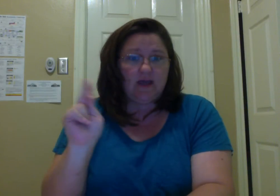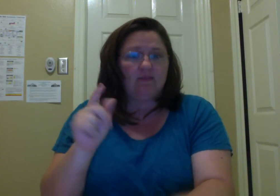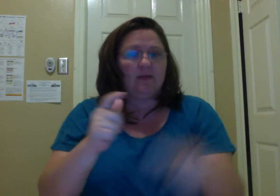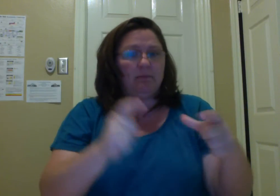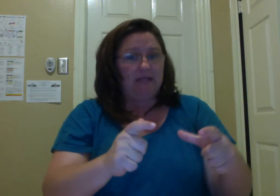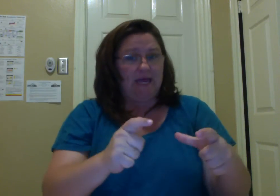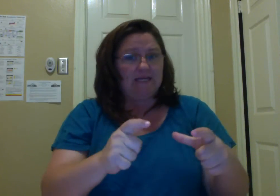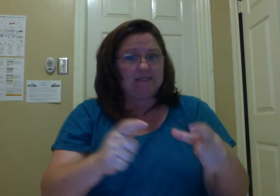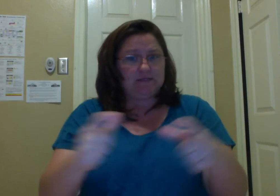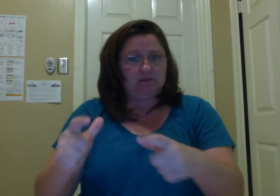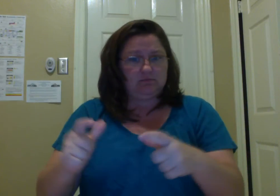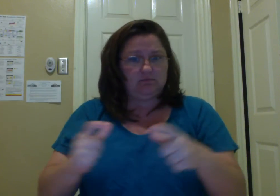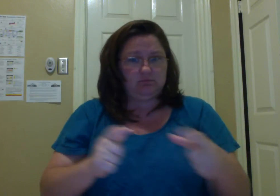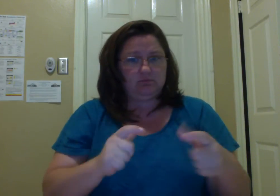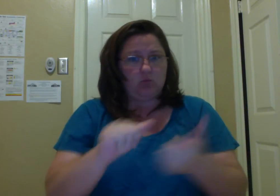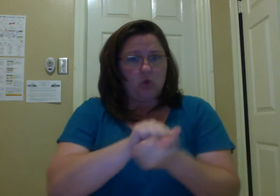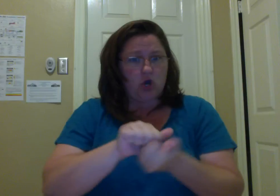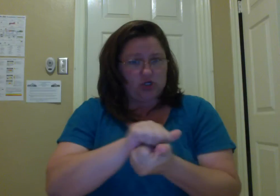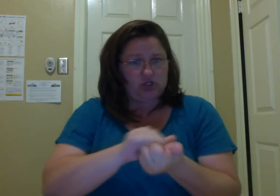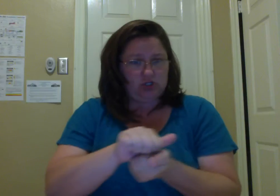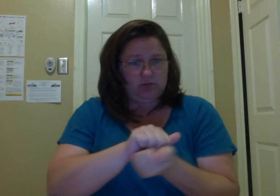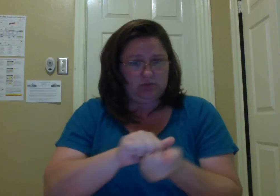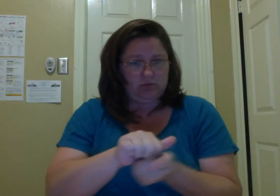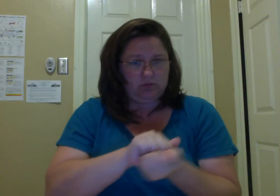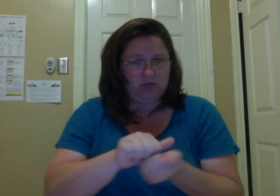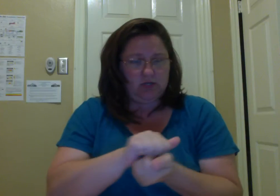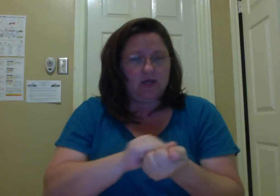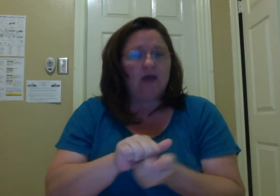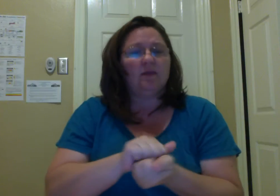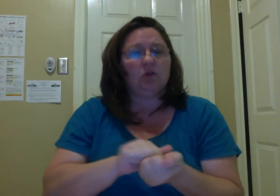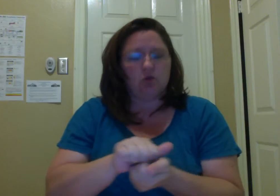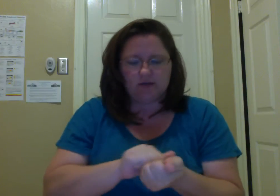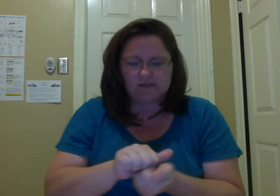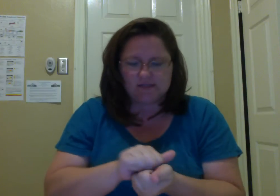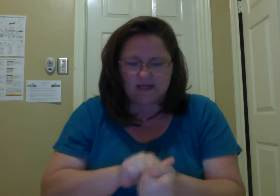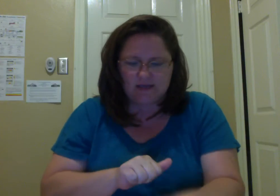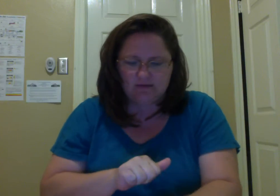then plates, wash. And then Laura says,